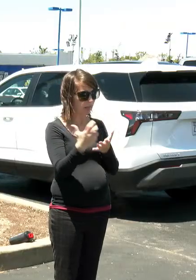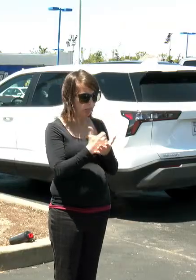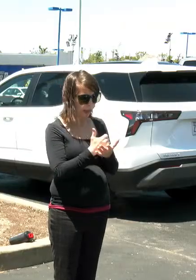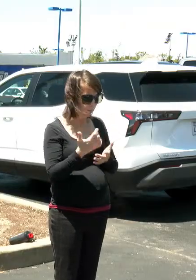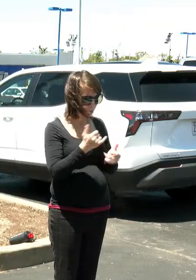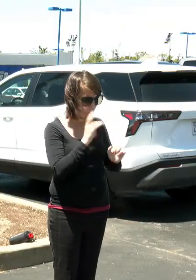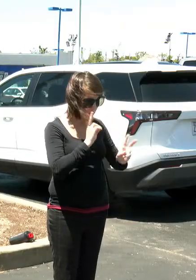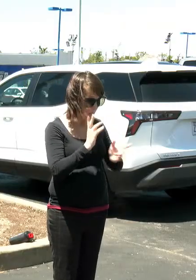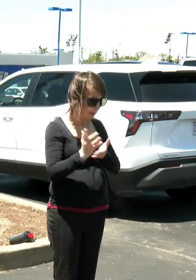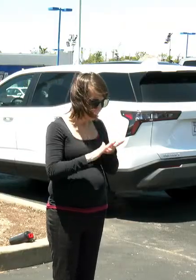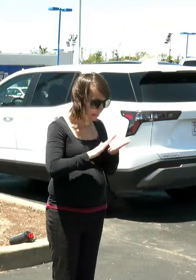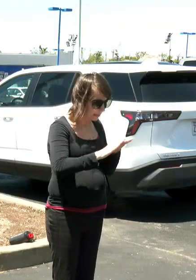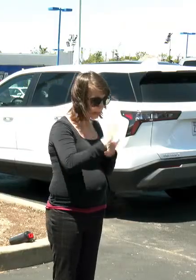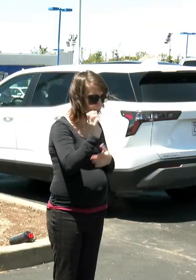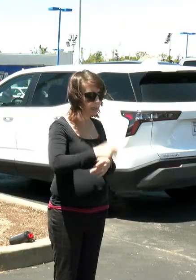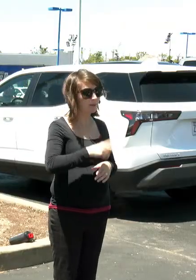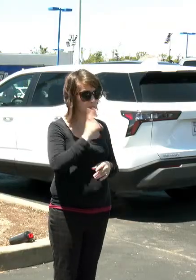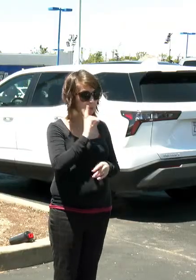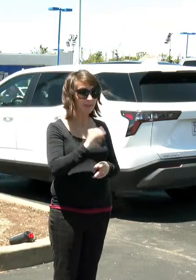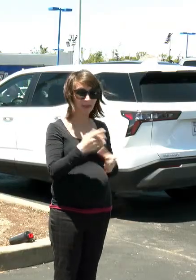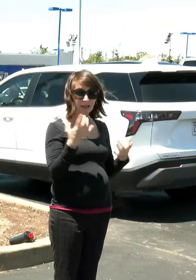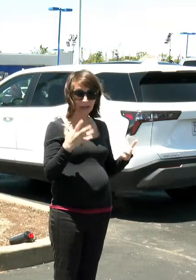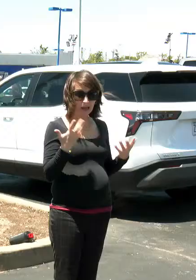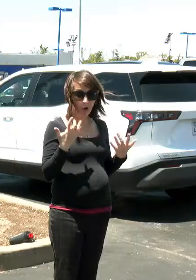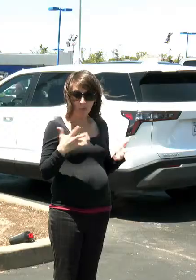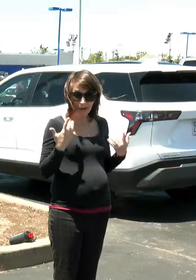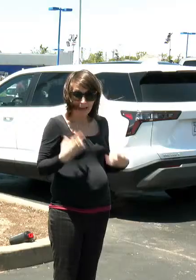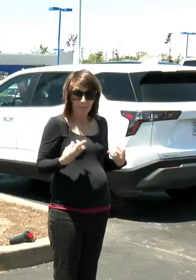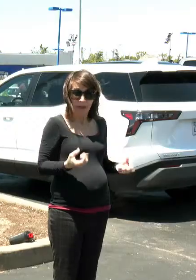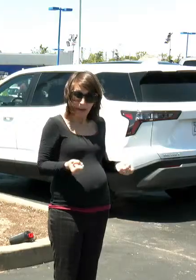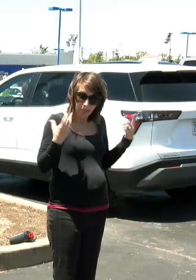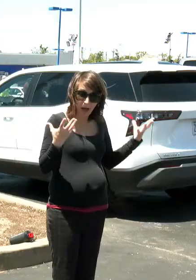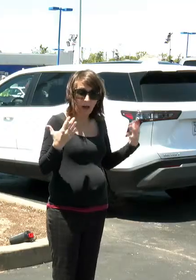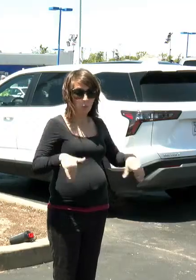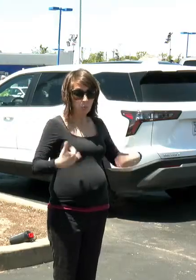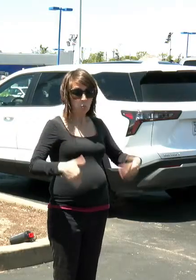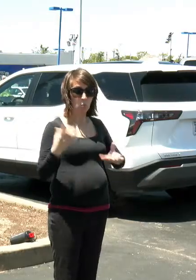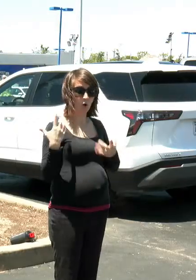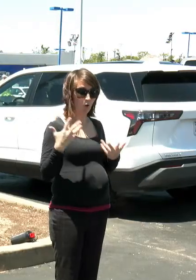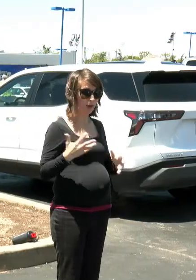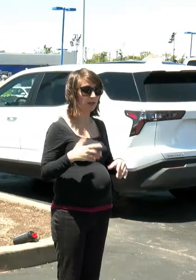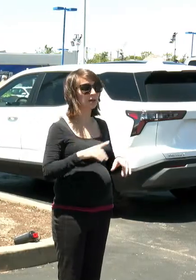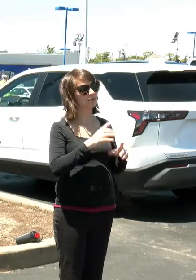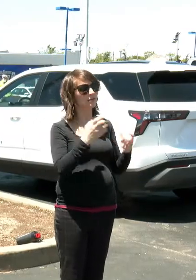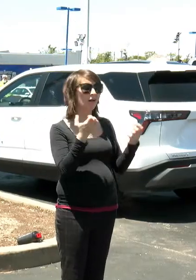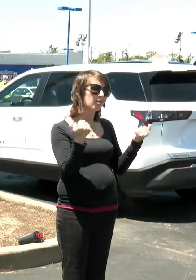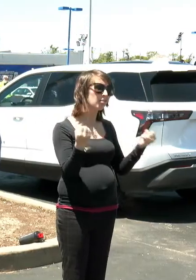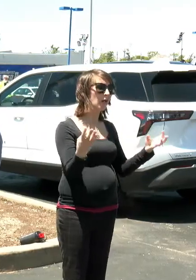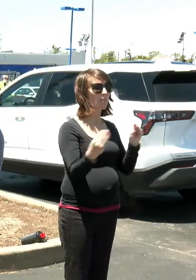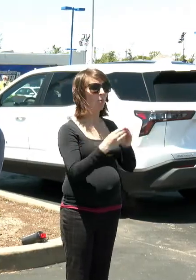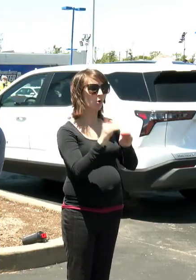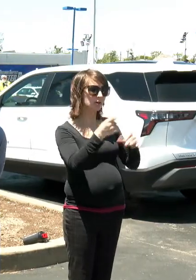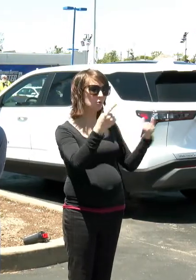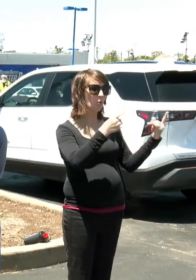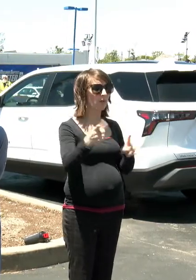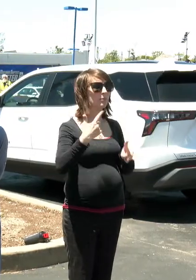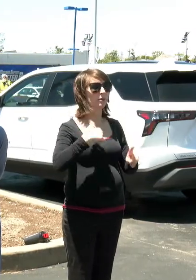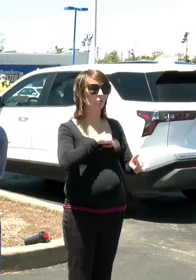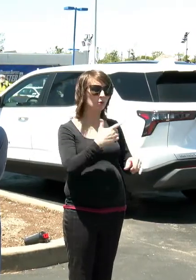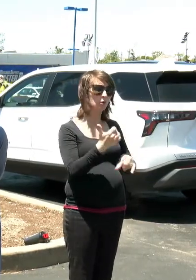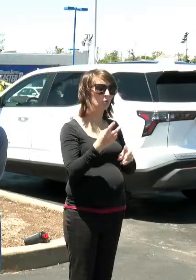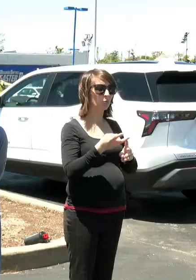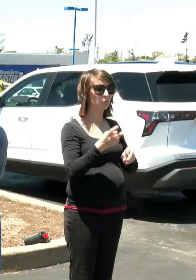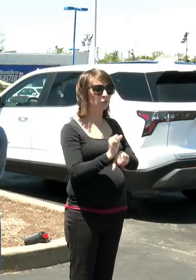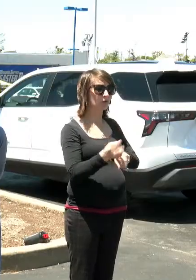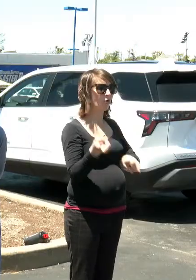and an amazing amount has occurred already. And it's ongoing, and there's a lot more to do, but we're working hard to get that taken care